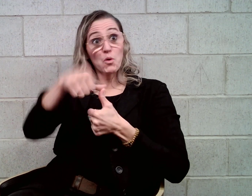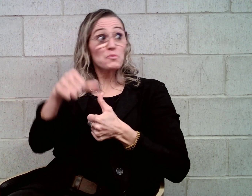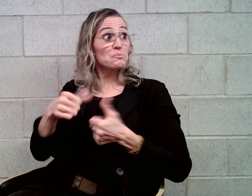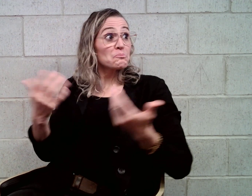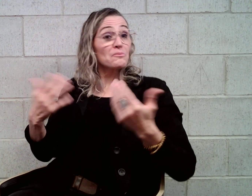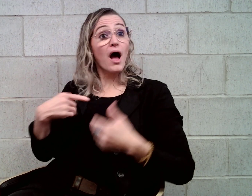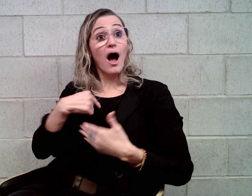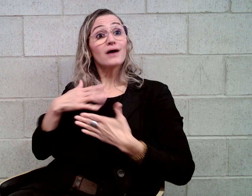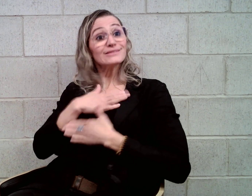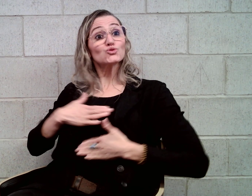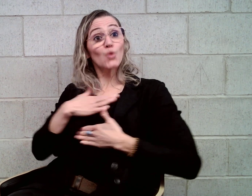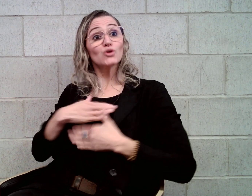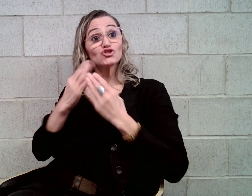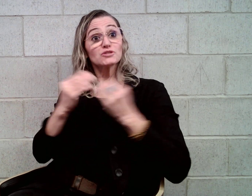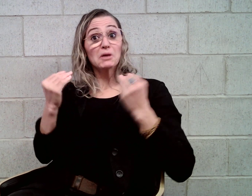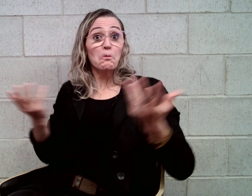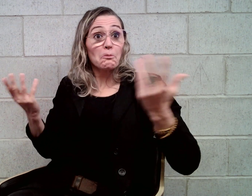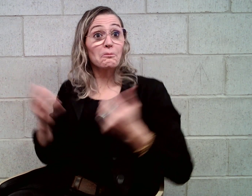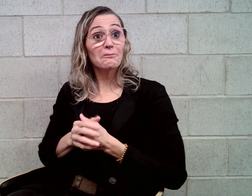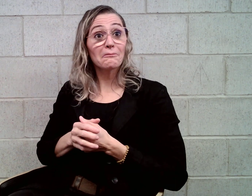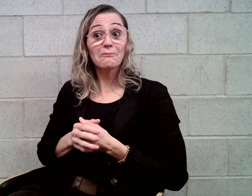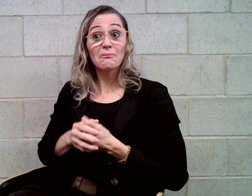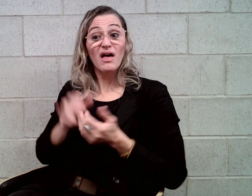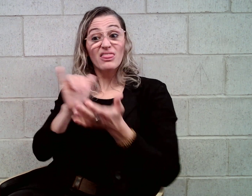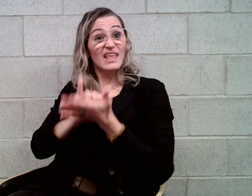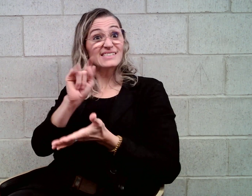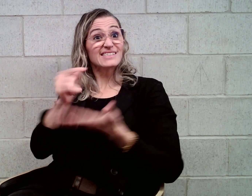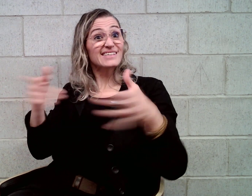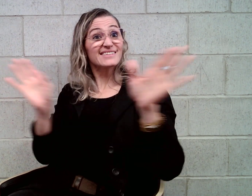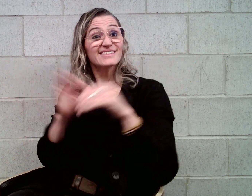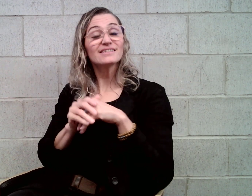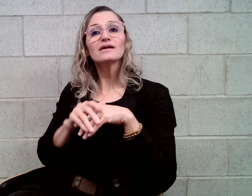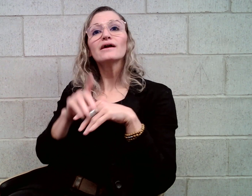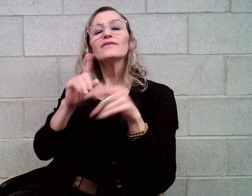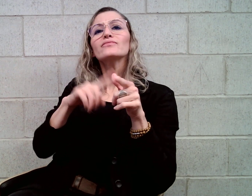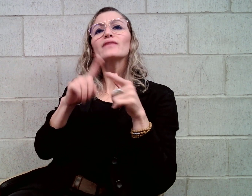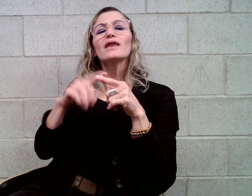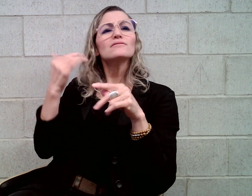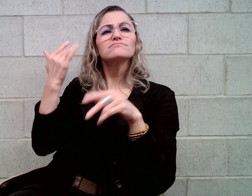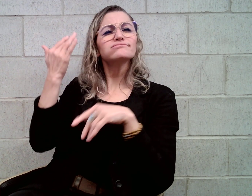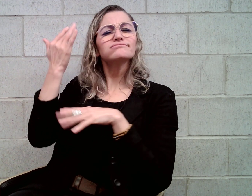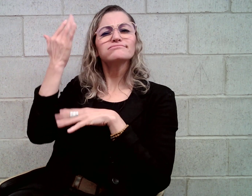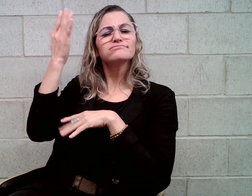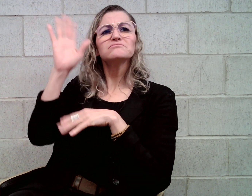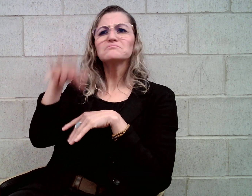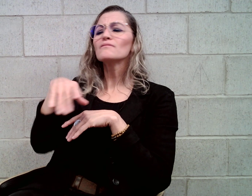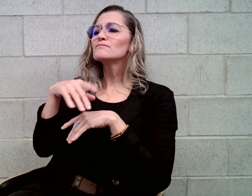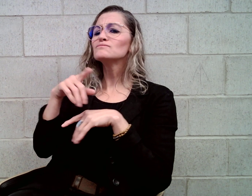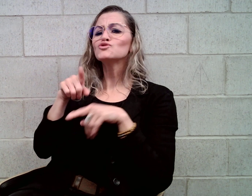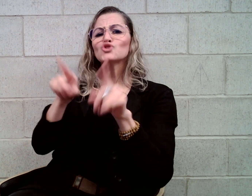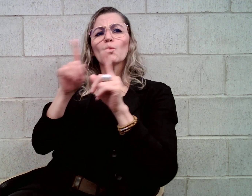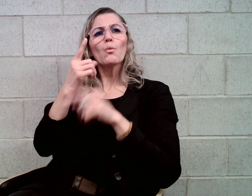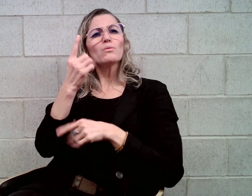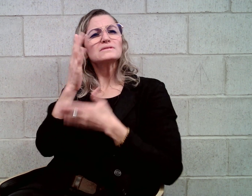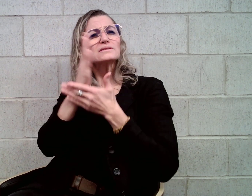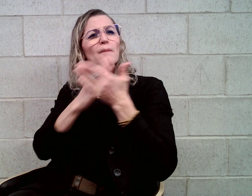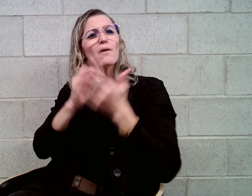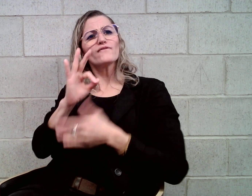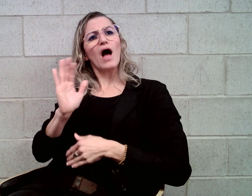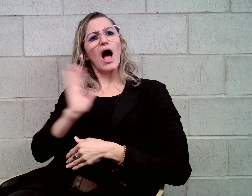those tools to make Shakespeare really, really engaging. And so I thought, oh, well, that's interesting, okay? I like Shakespeare, and that's